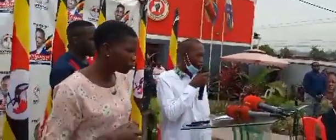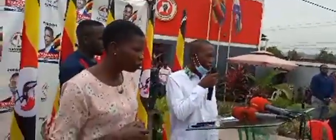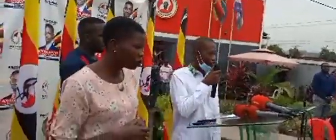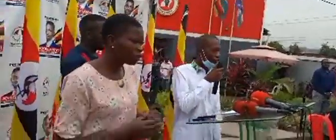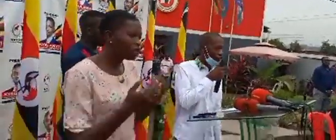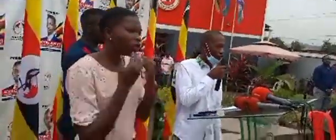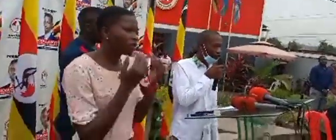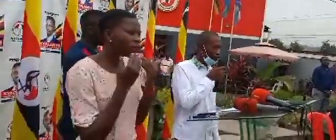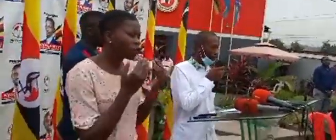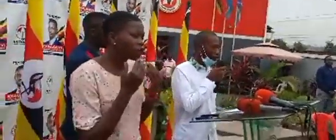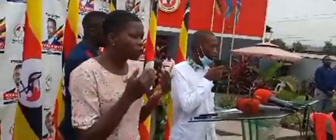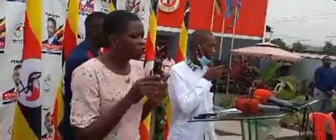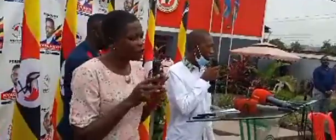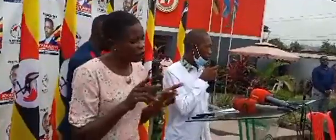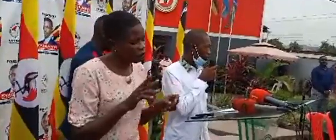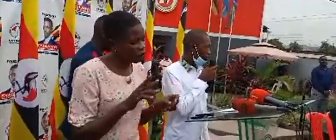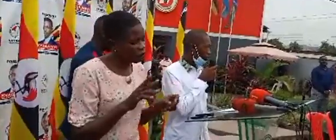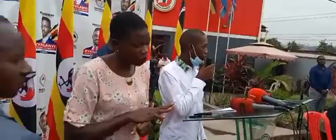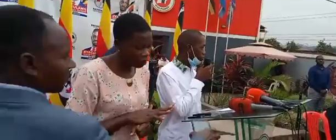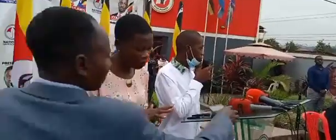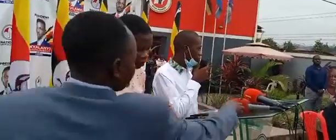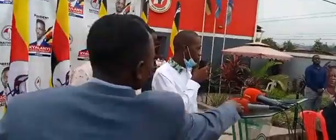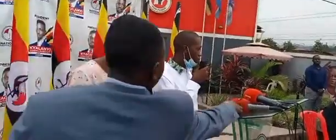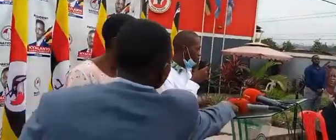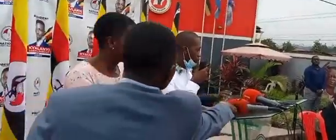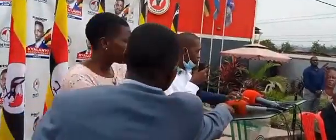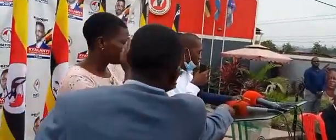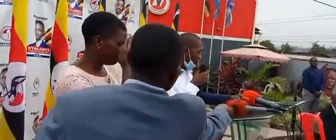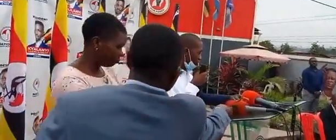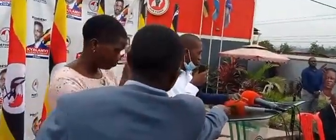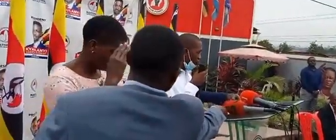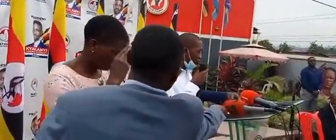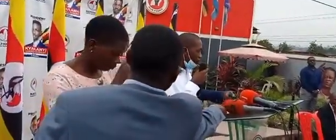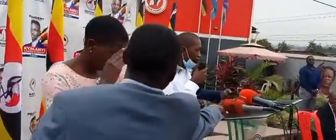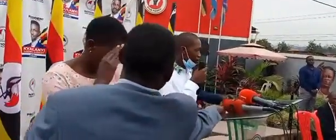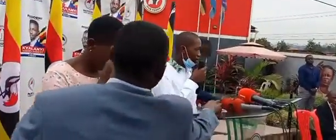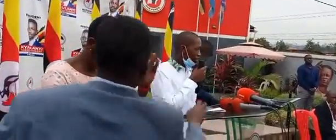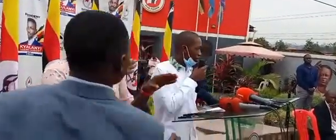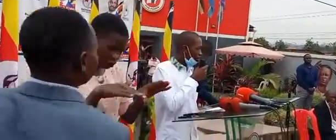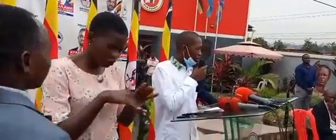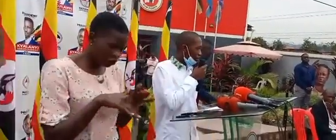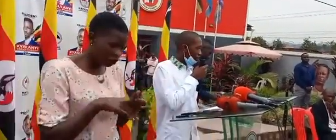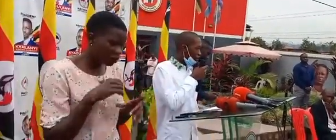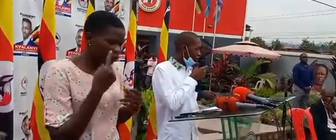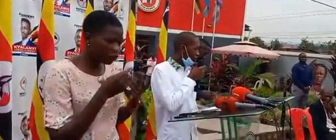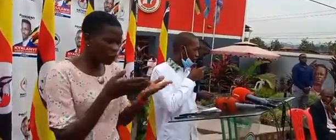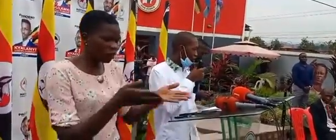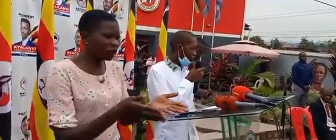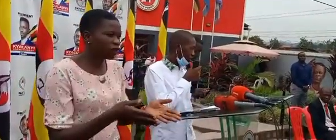yanza musebo nyongera okulamusa ku bammemba bonna n'abakulembeze ba national